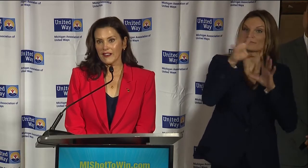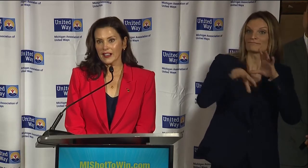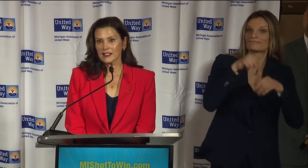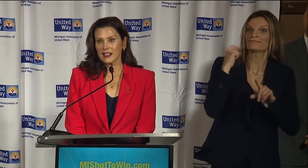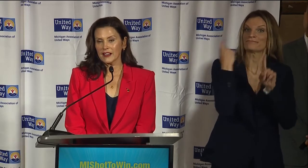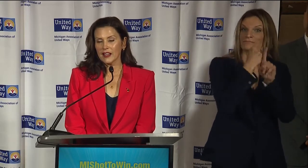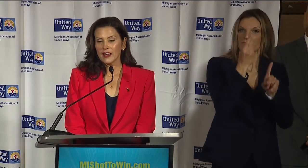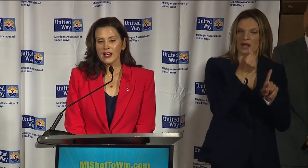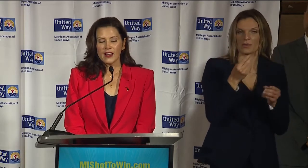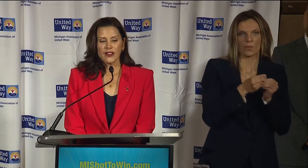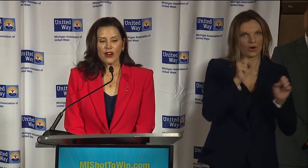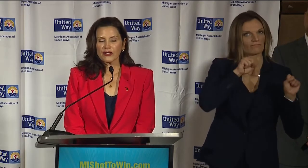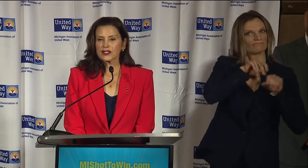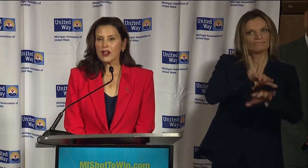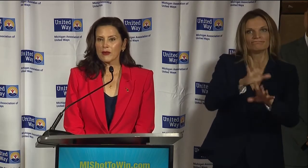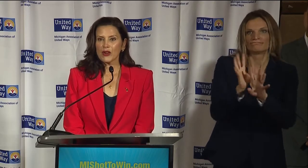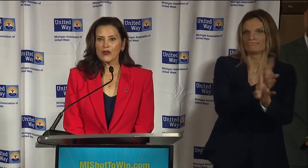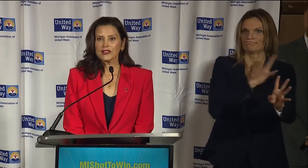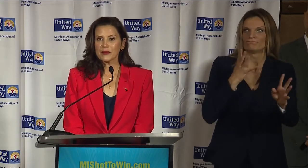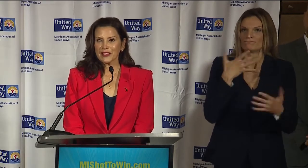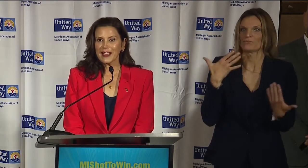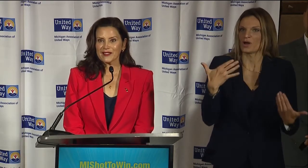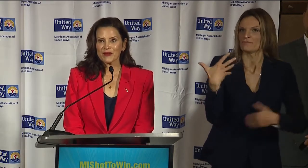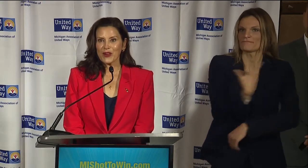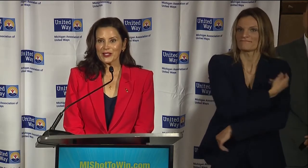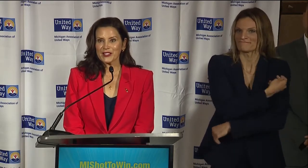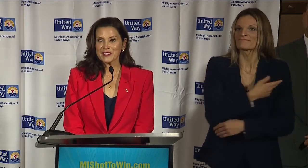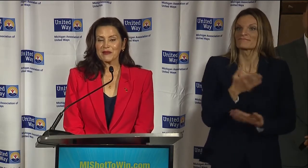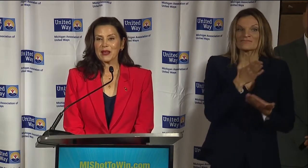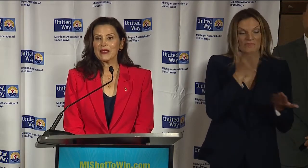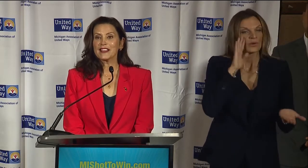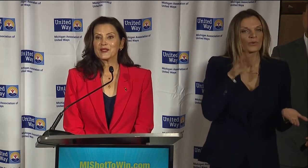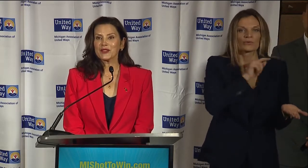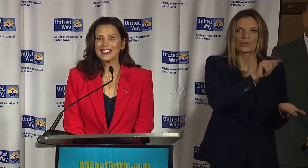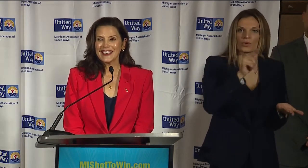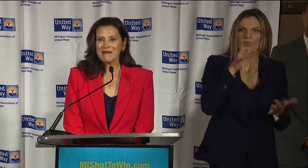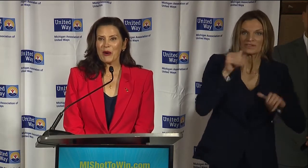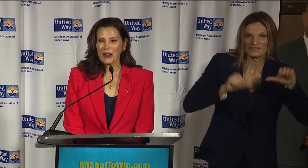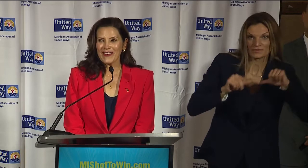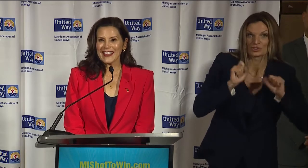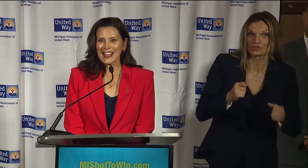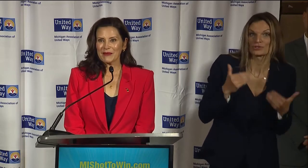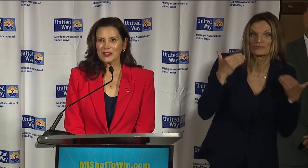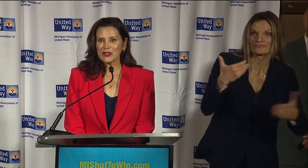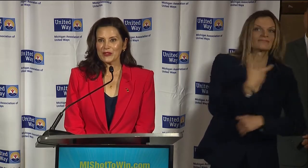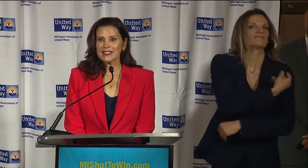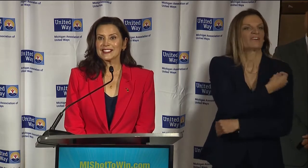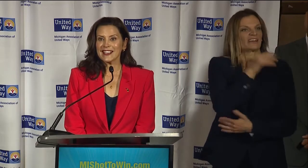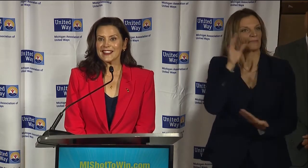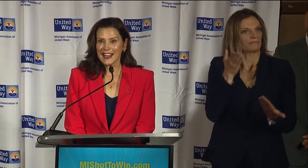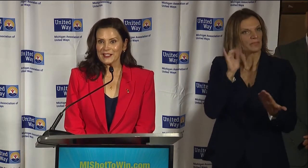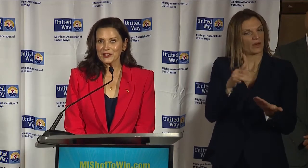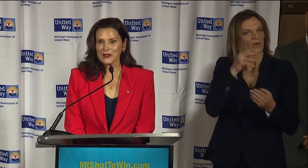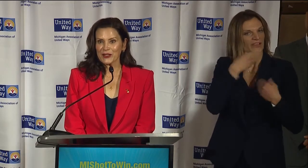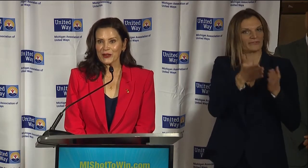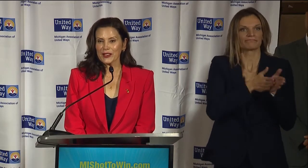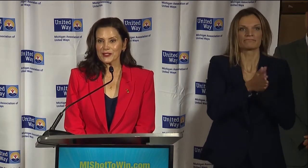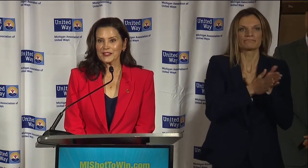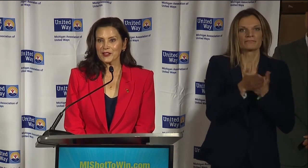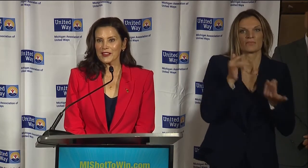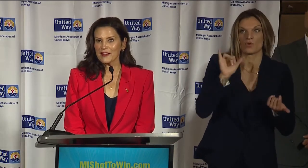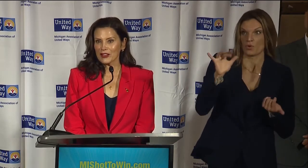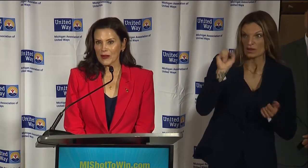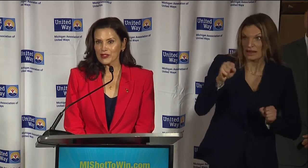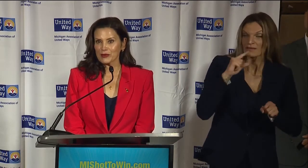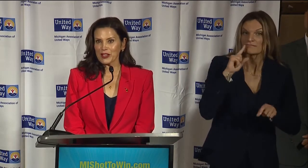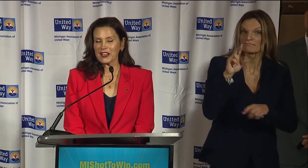in to get vaccinated. There are some who simply have some questions, and maybe this will motivate them to seek the answers for their questions